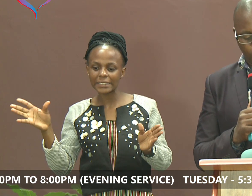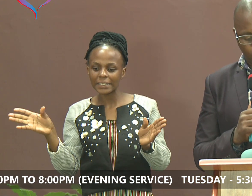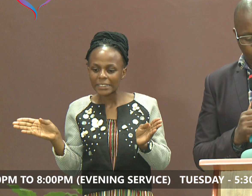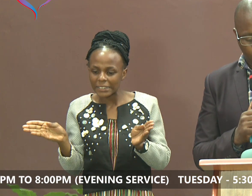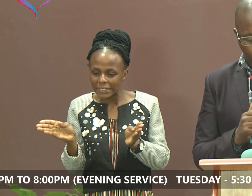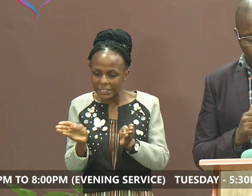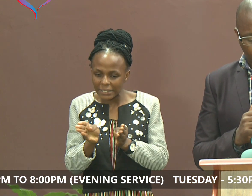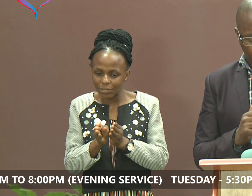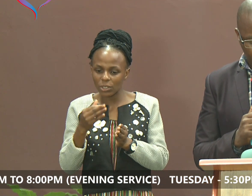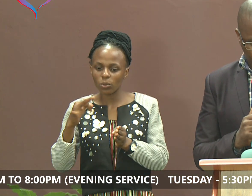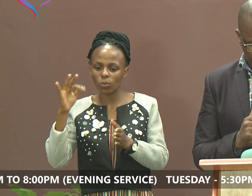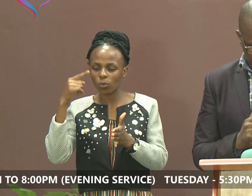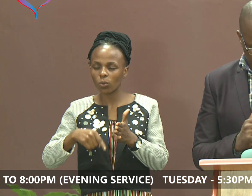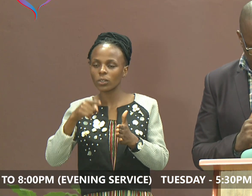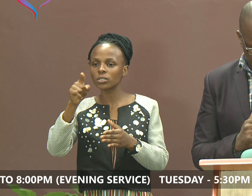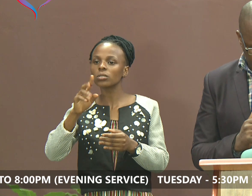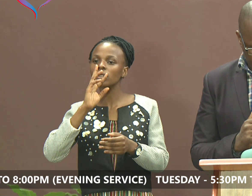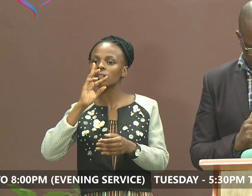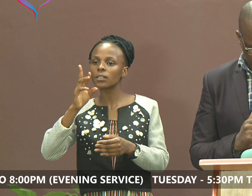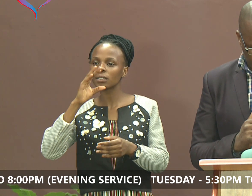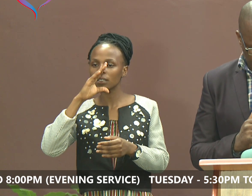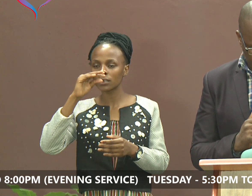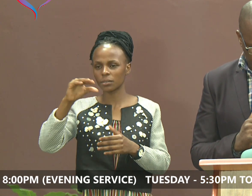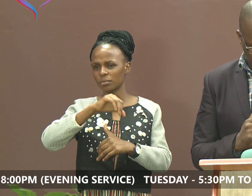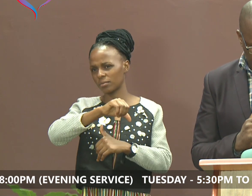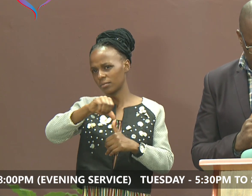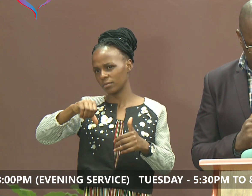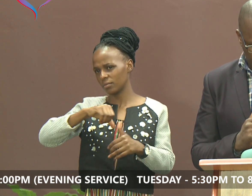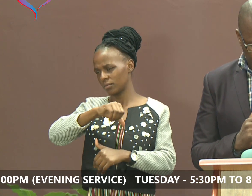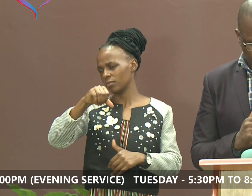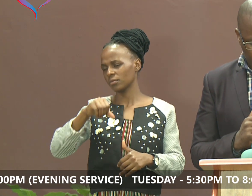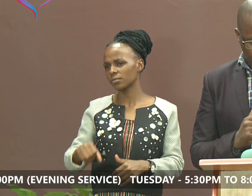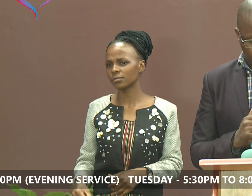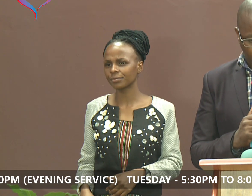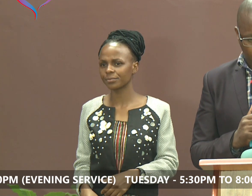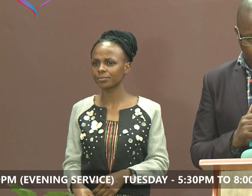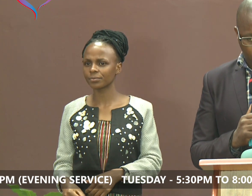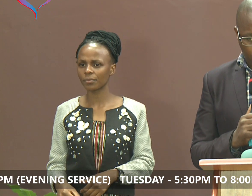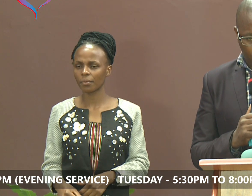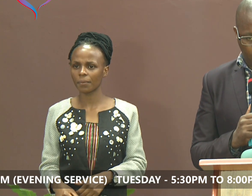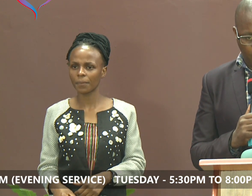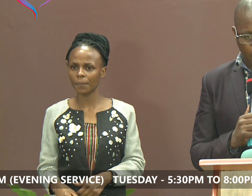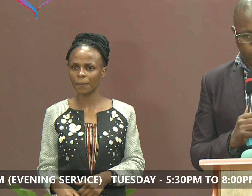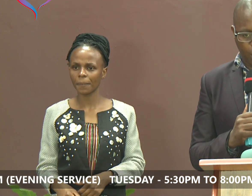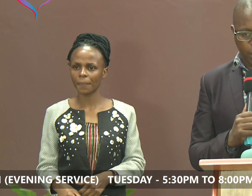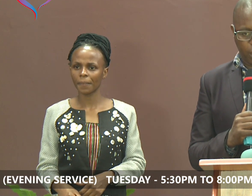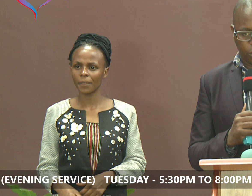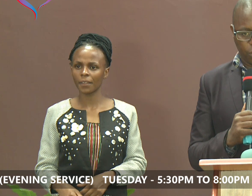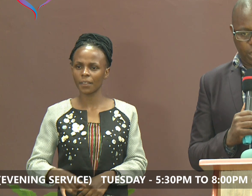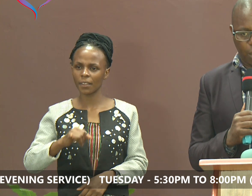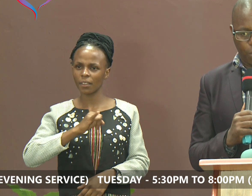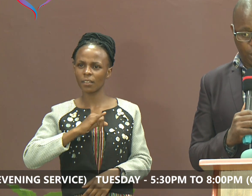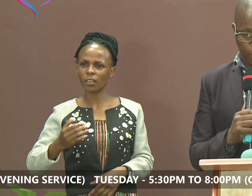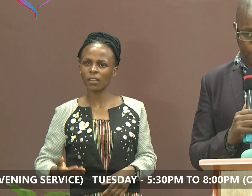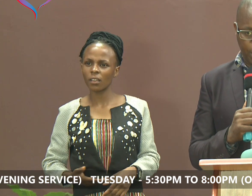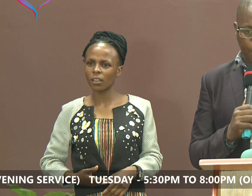ebirowoozo n'oyogera n'omuntu okumala eddakiika 10 okumala eddakiika 20 naye nga byafunyeeko byebitono kubanga alina gy'ali ku social media. I had some